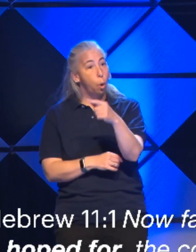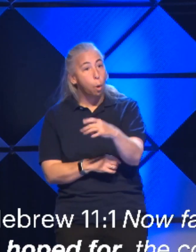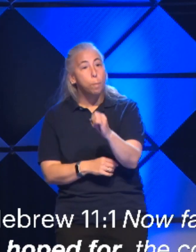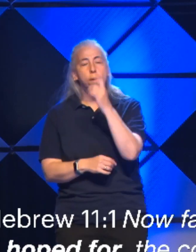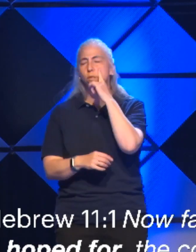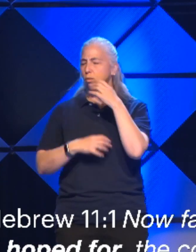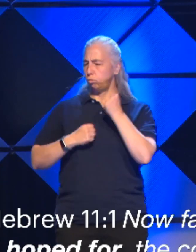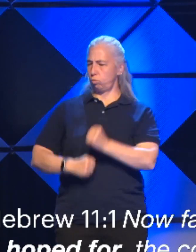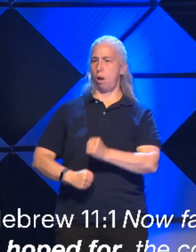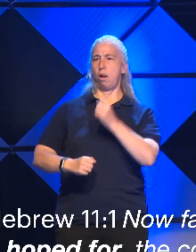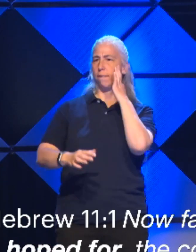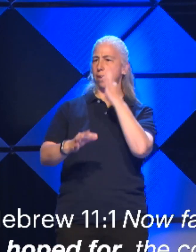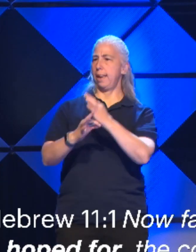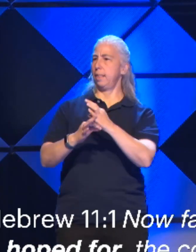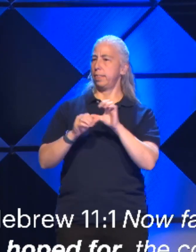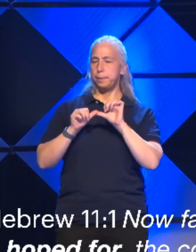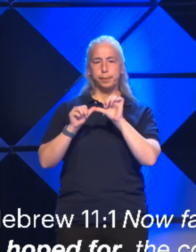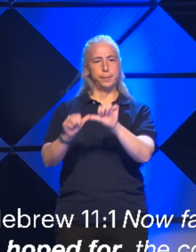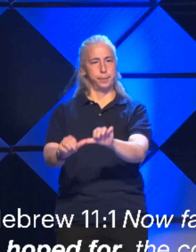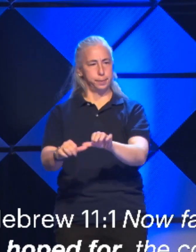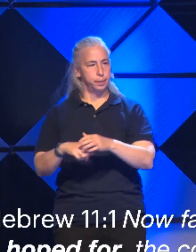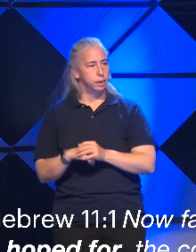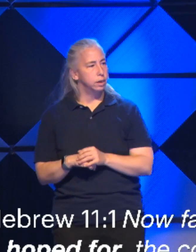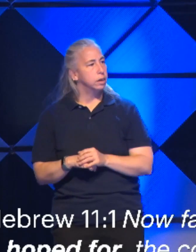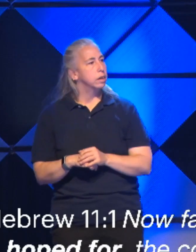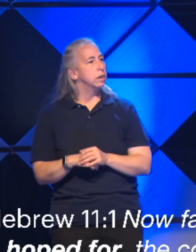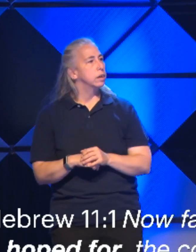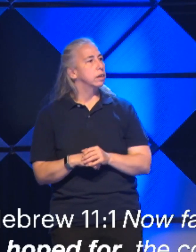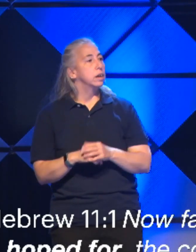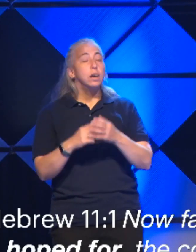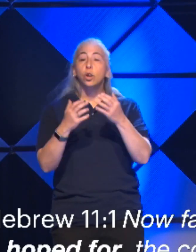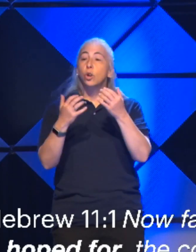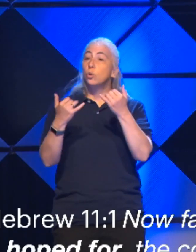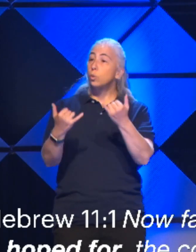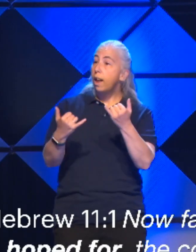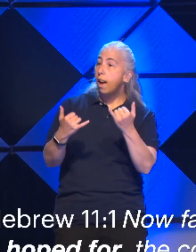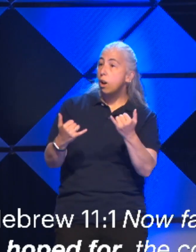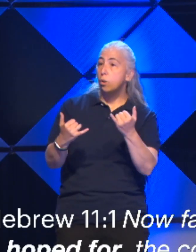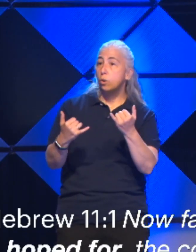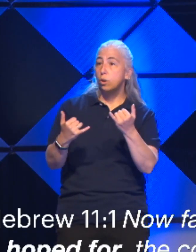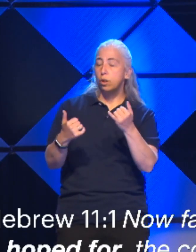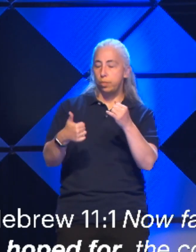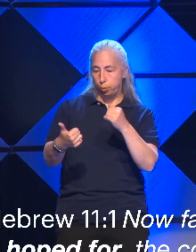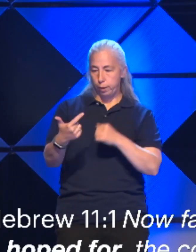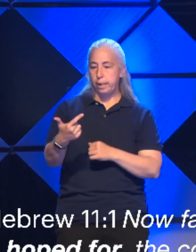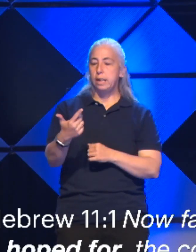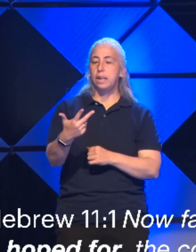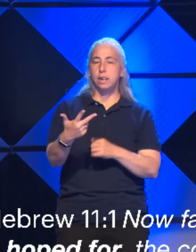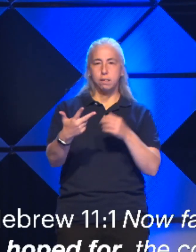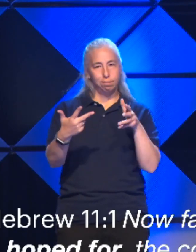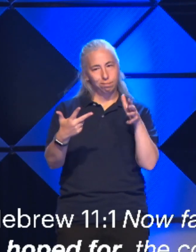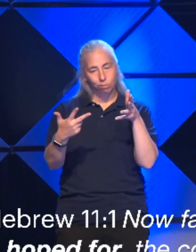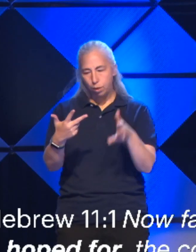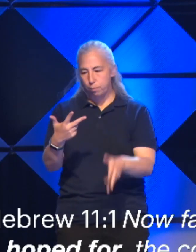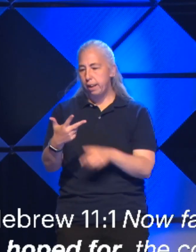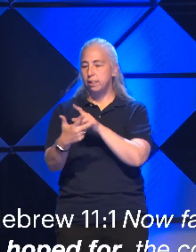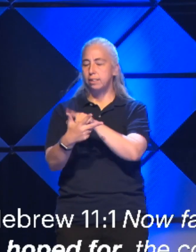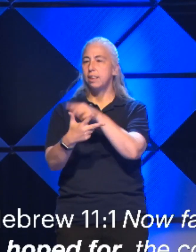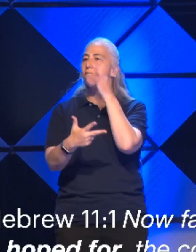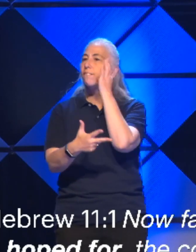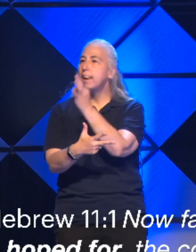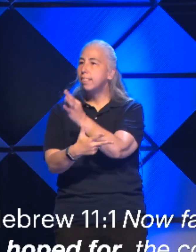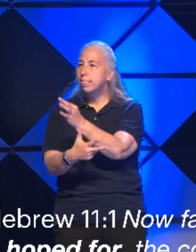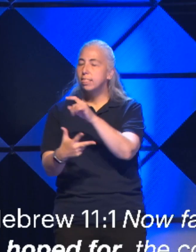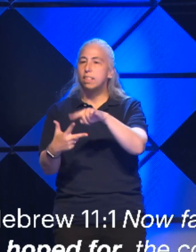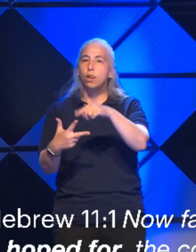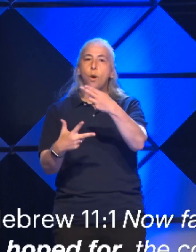faith. That's why Paul says, now this three remains: faith, hope, and love.